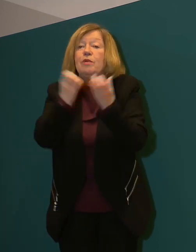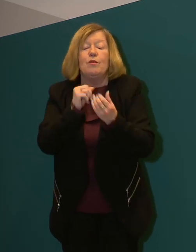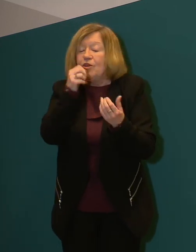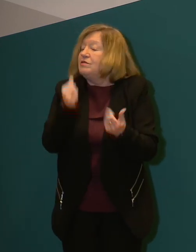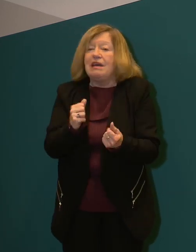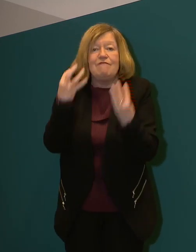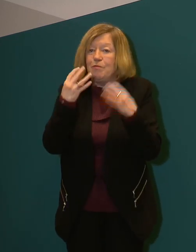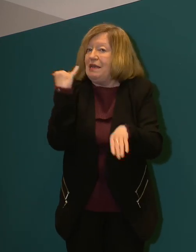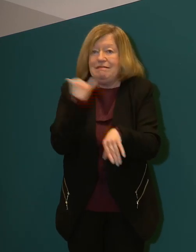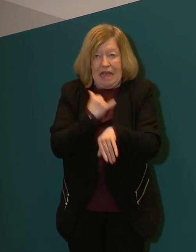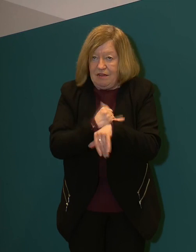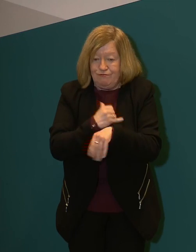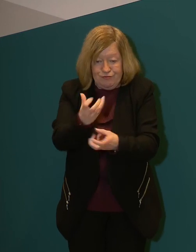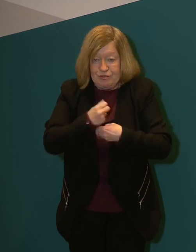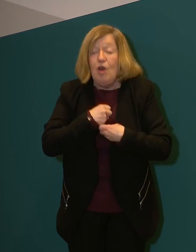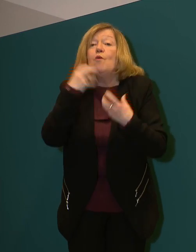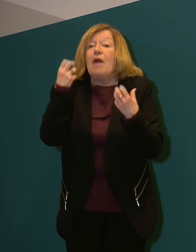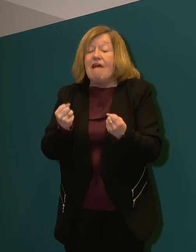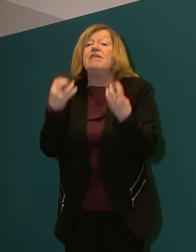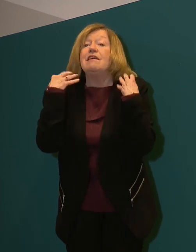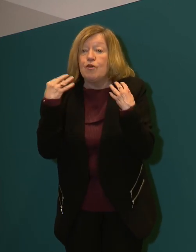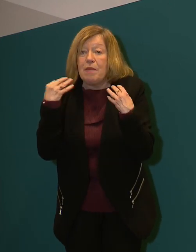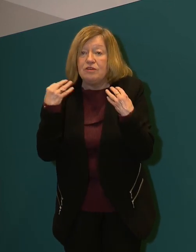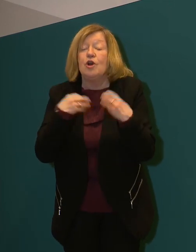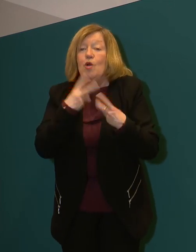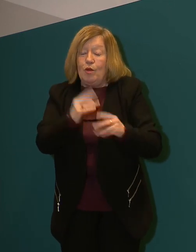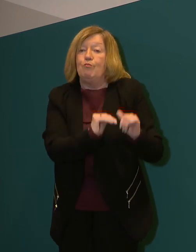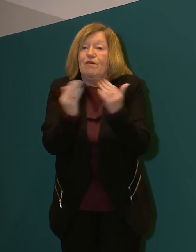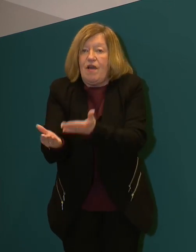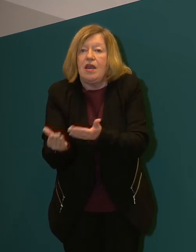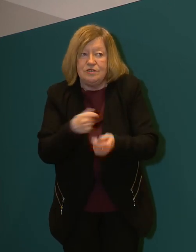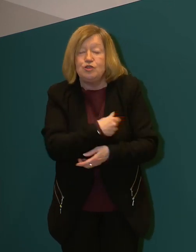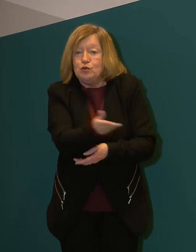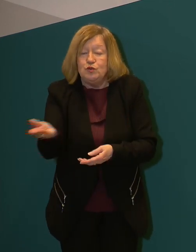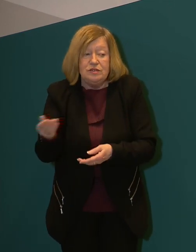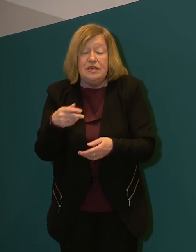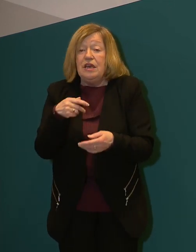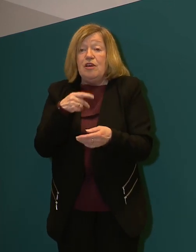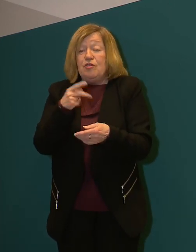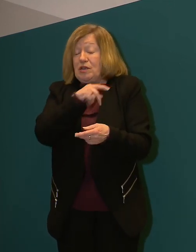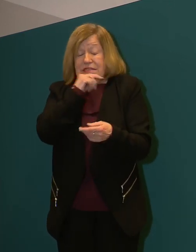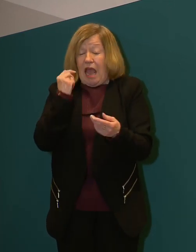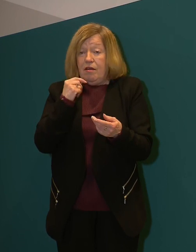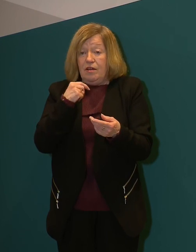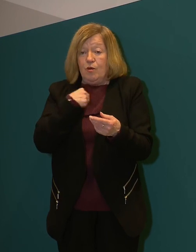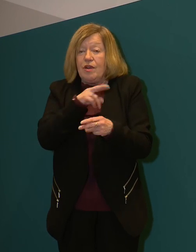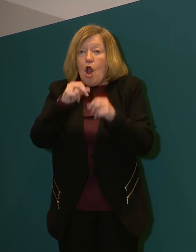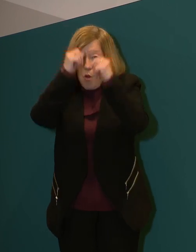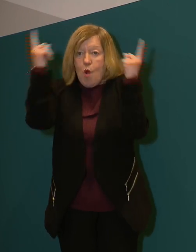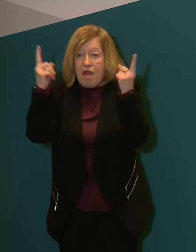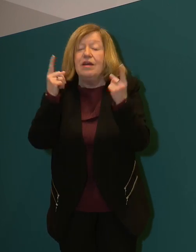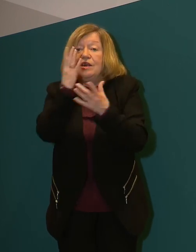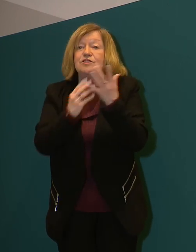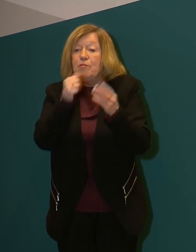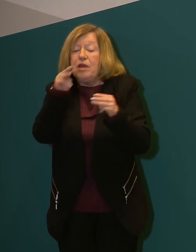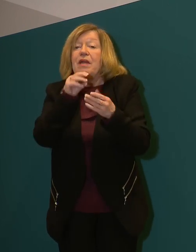have that information at the moment. When we do have that information, we will provide it to you, which is not to say at all that we're not aware that significant